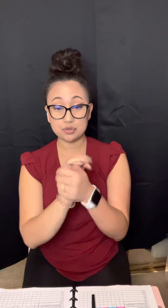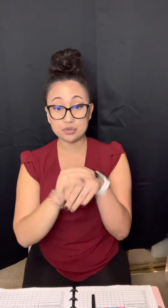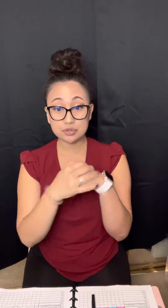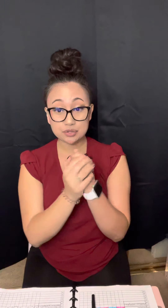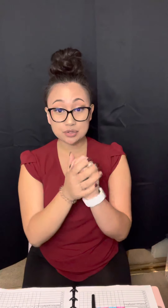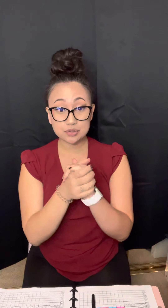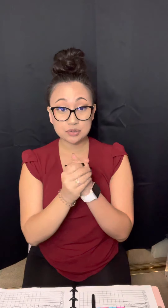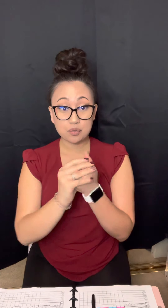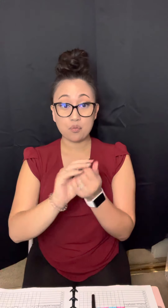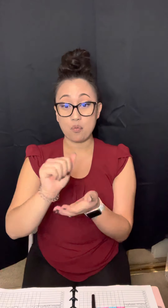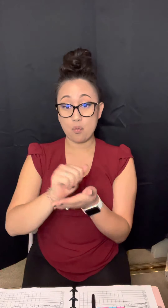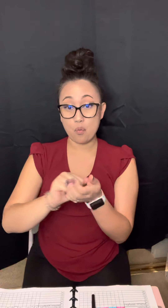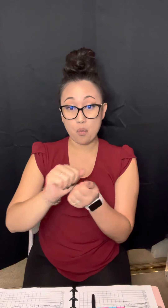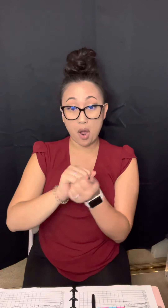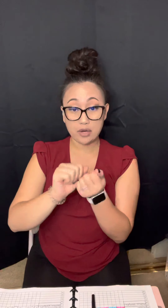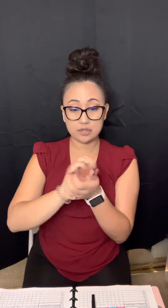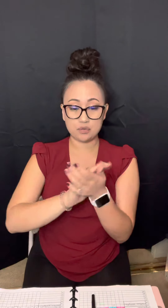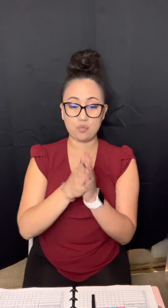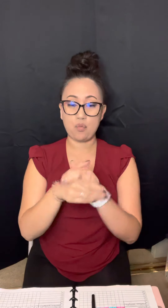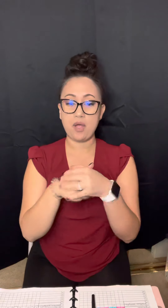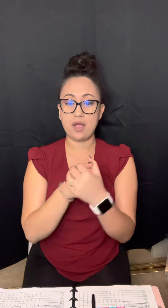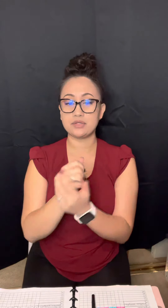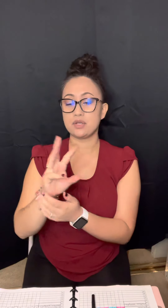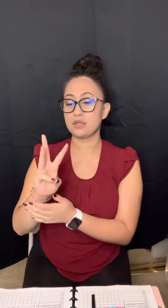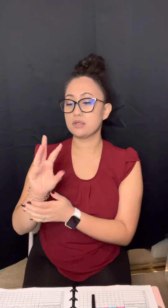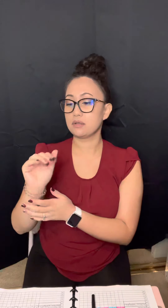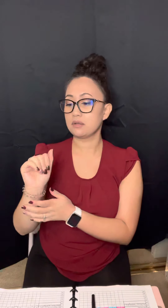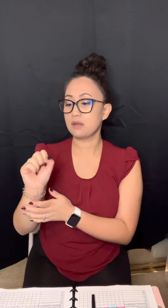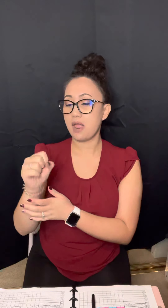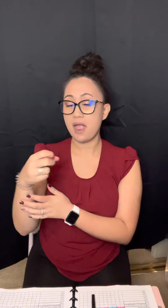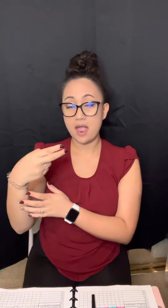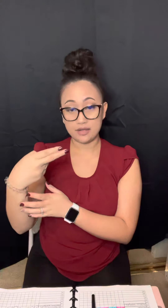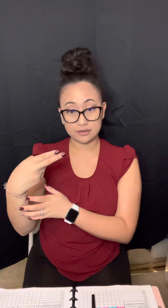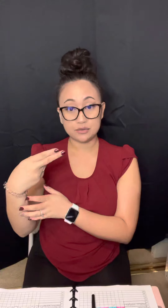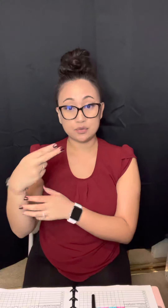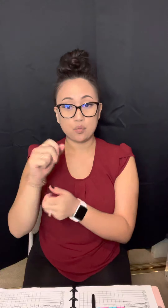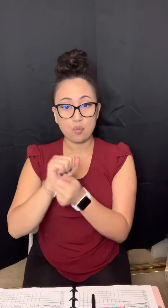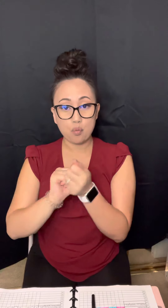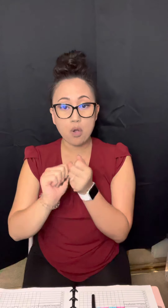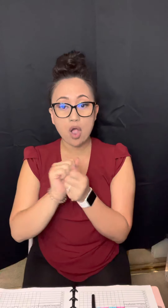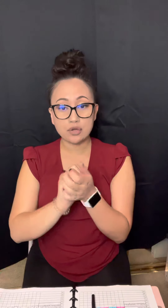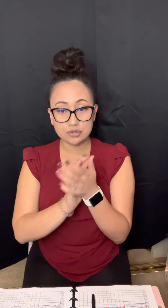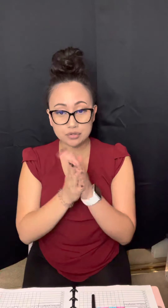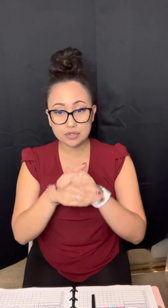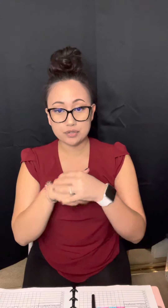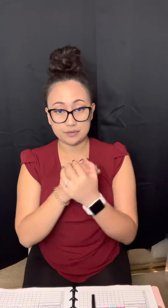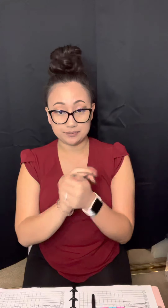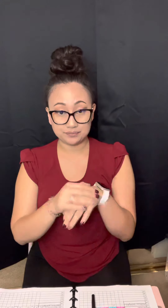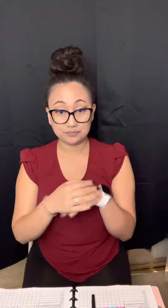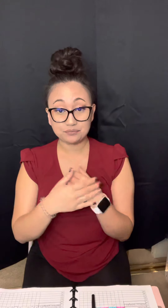Wash. W. A. S. H. Wash. Good. Next word.